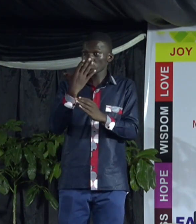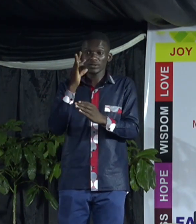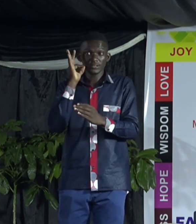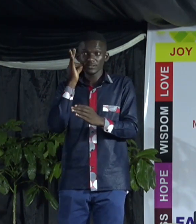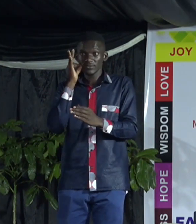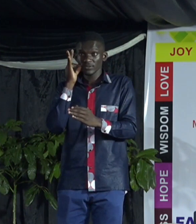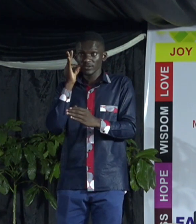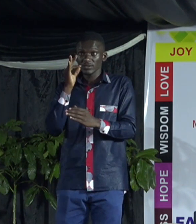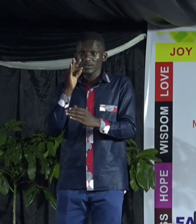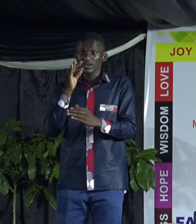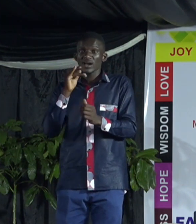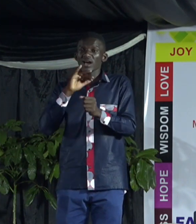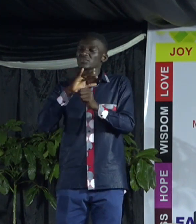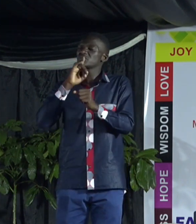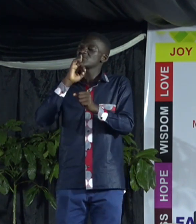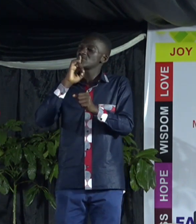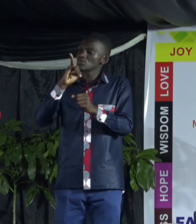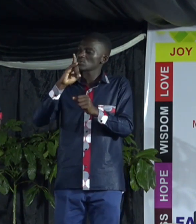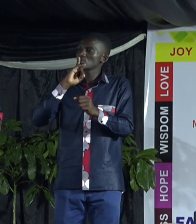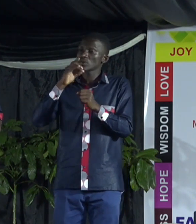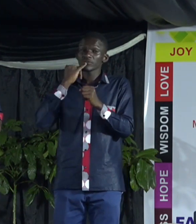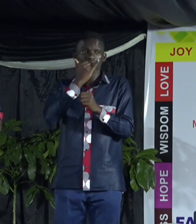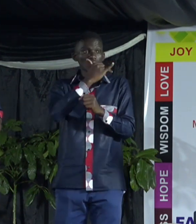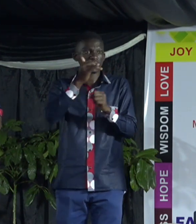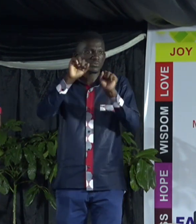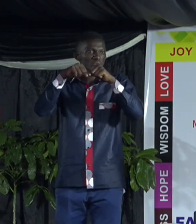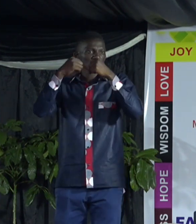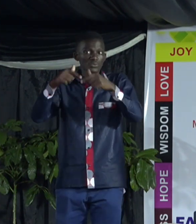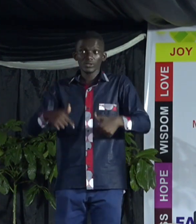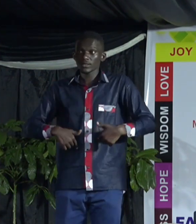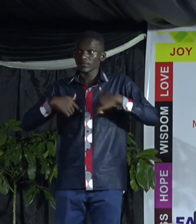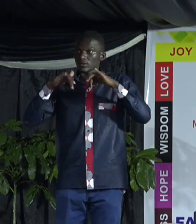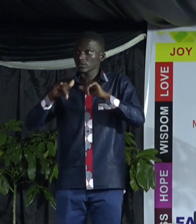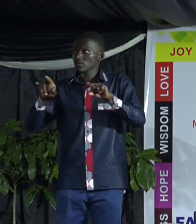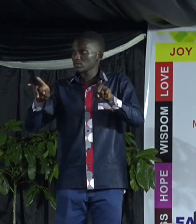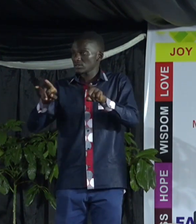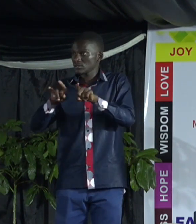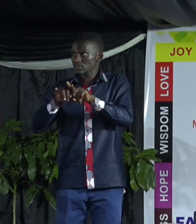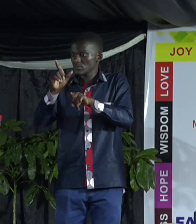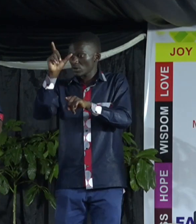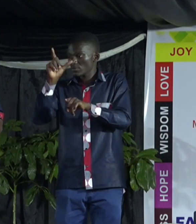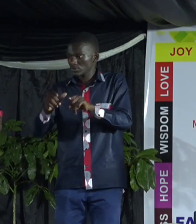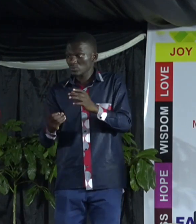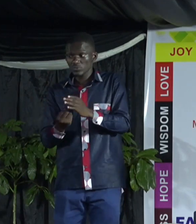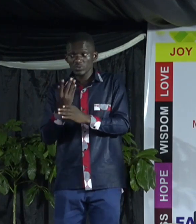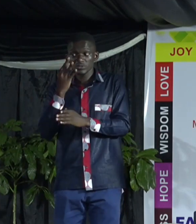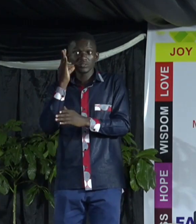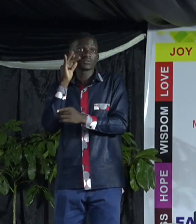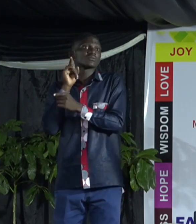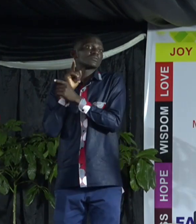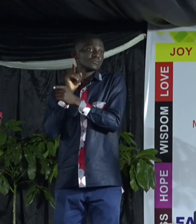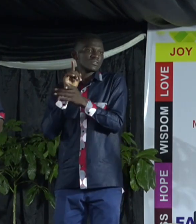bear this fruit, I want to assure you your life is not going to remain the same. A person that bears